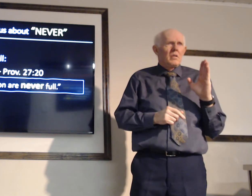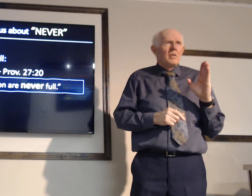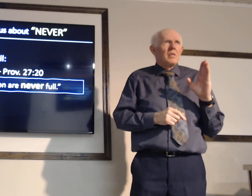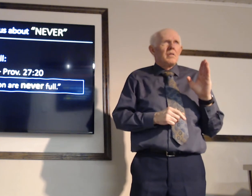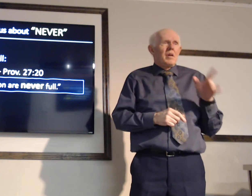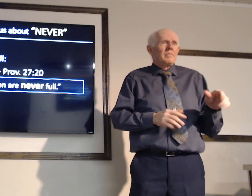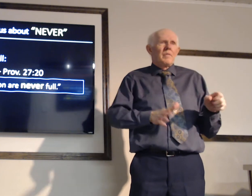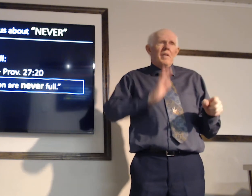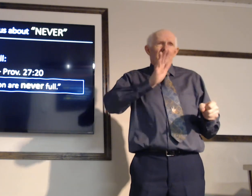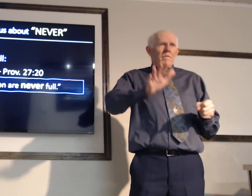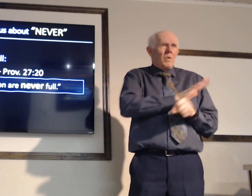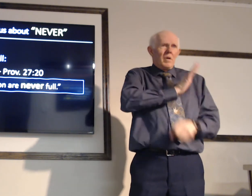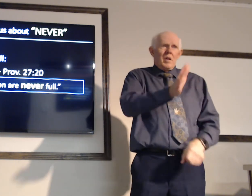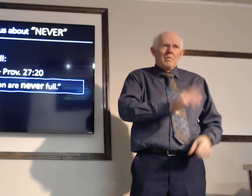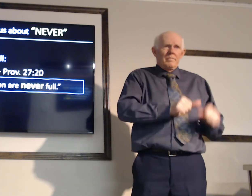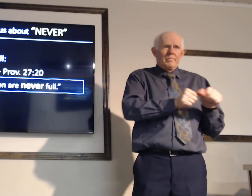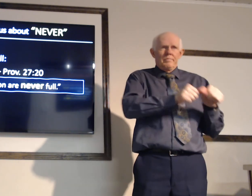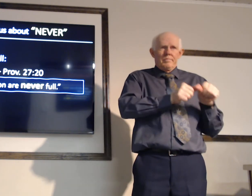And they were separated from God.